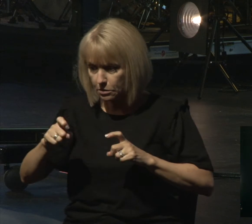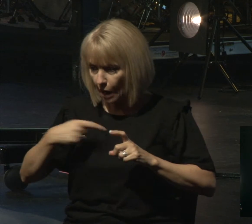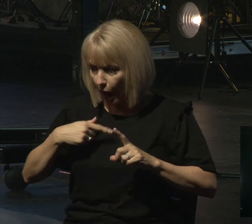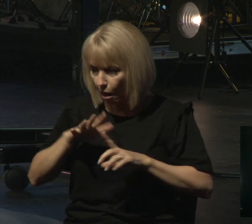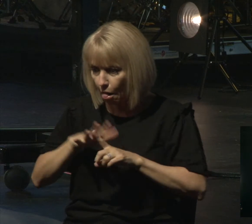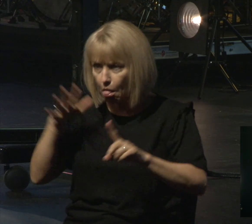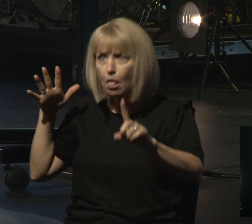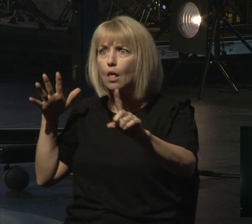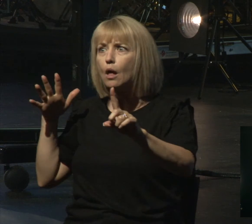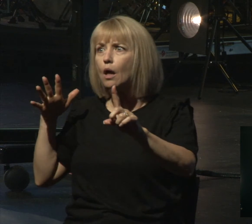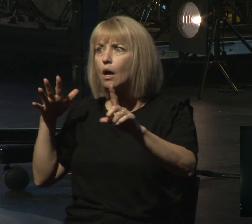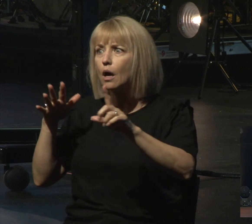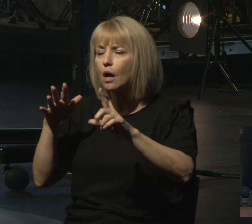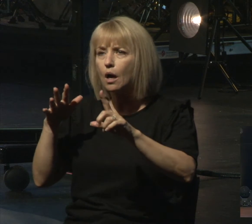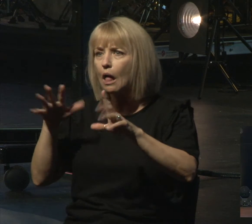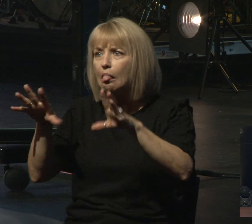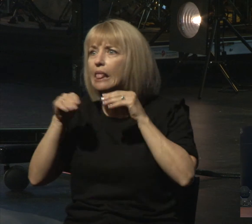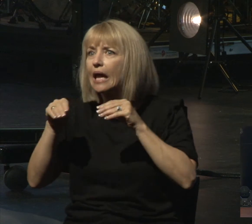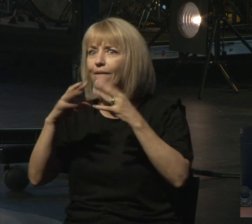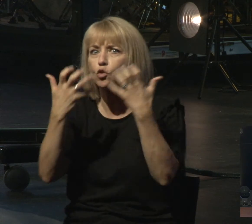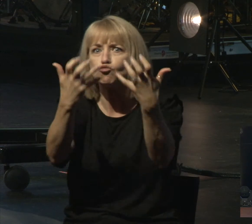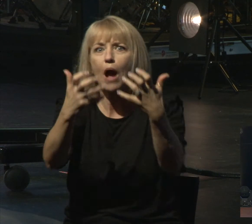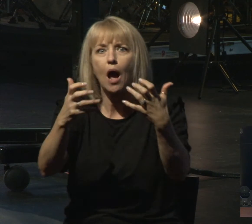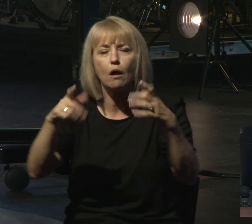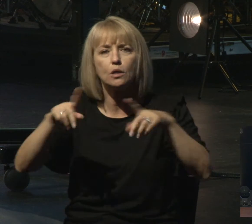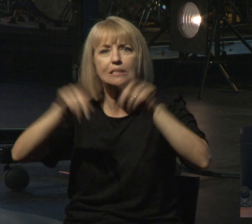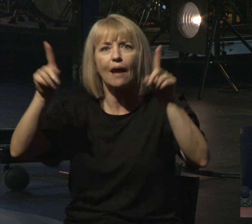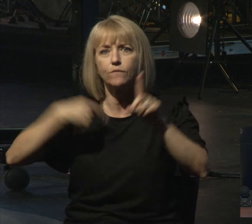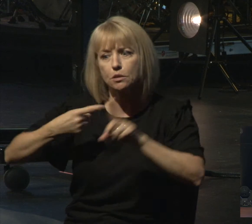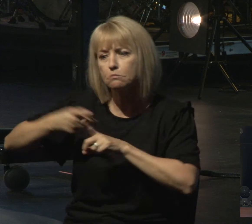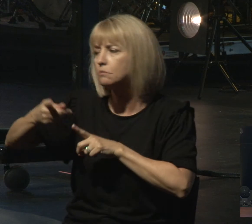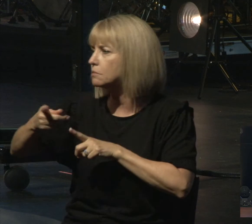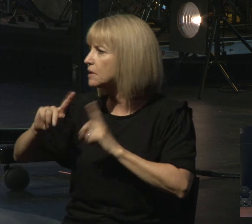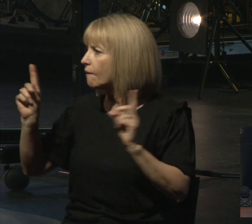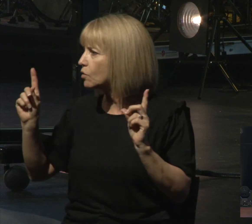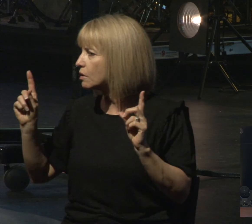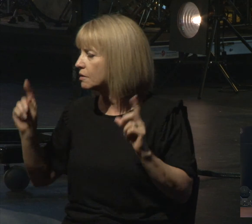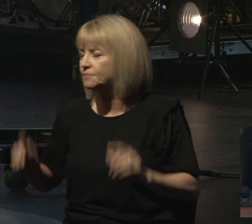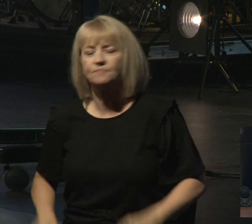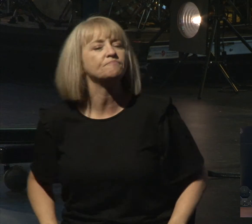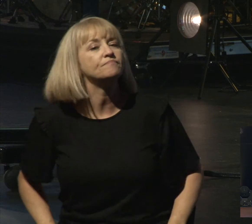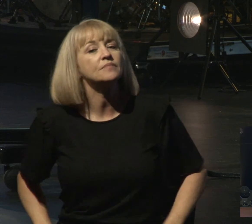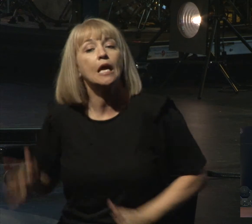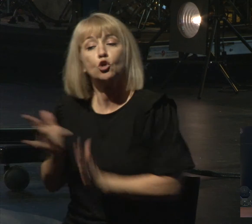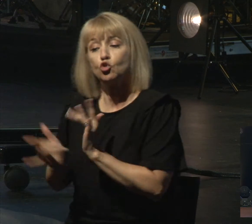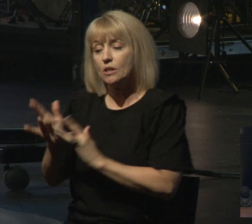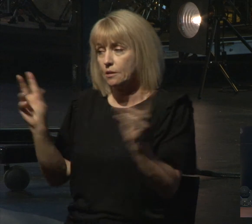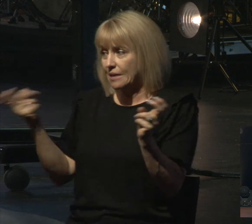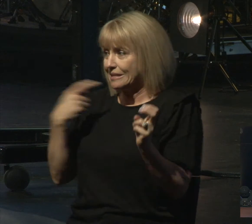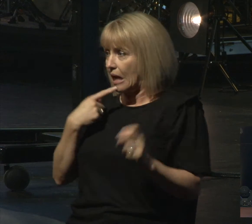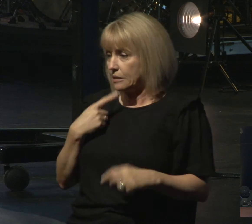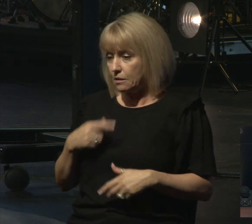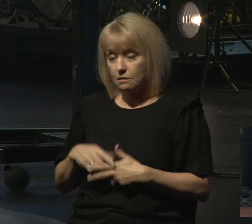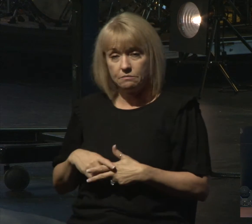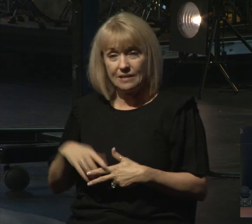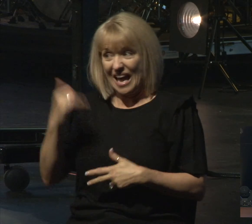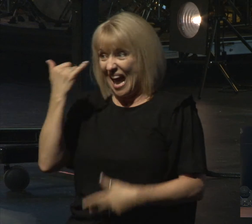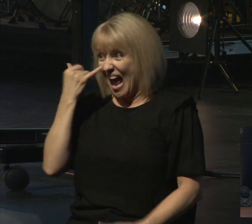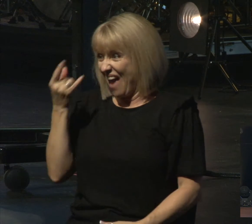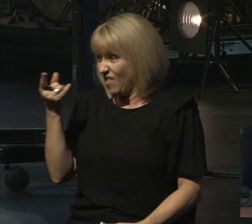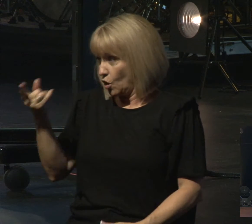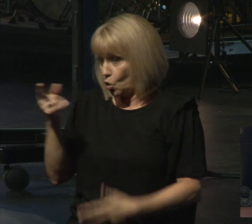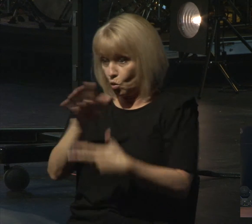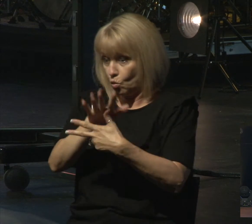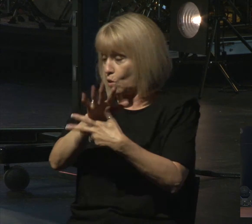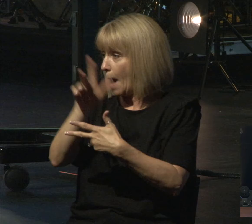to count the cost. They need to count the cost. He goes on to say this. He says, whoever does not bear his own cross, you know what it's going